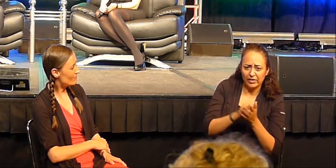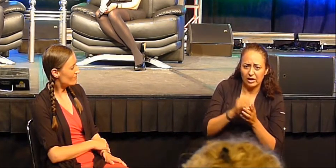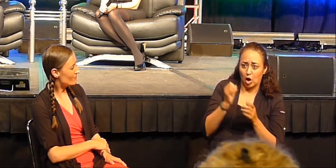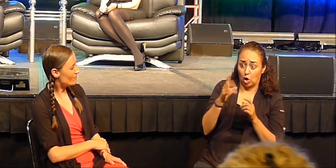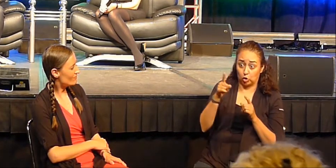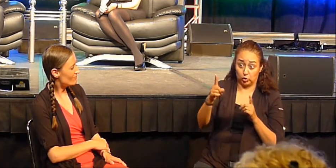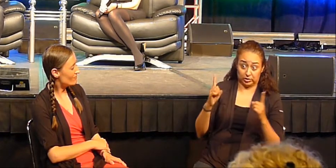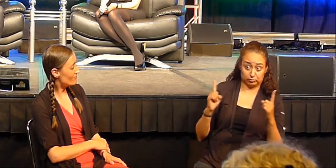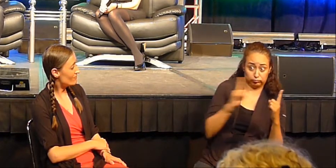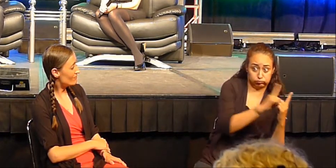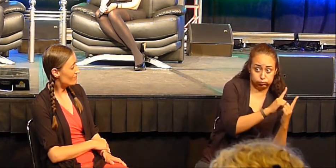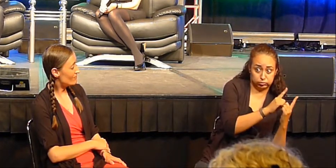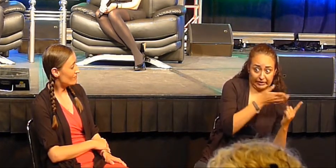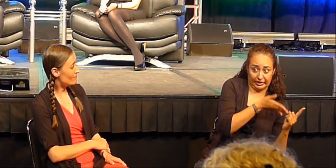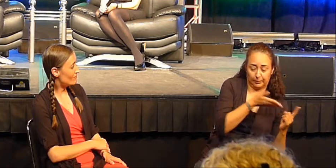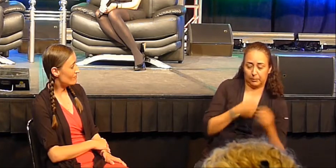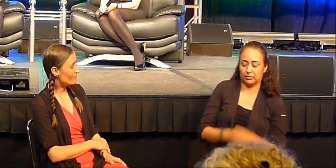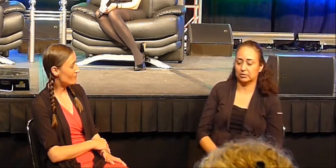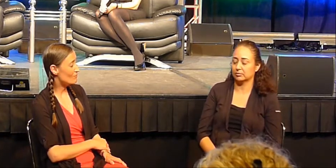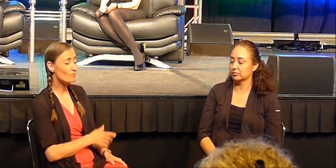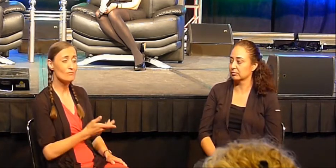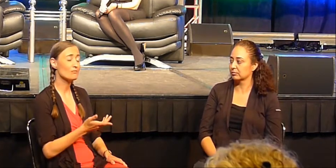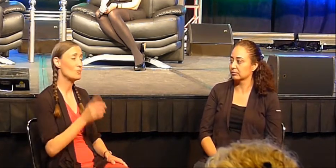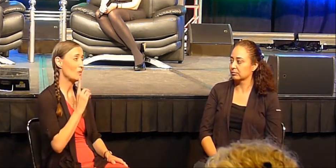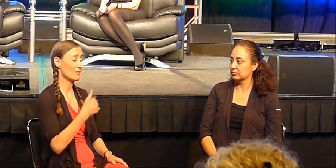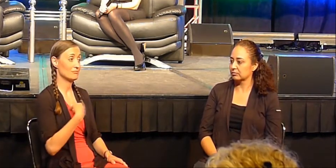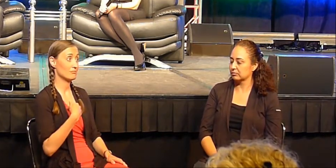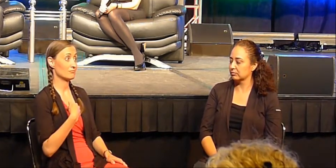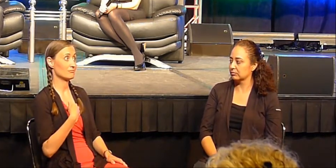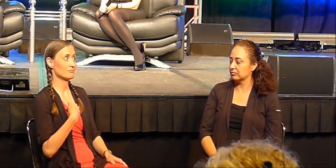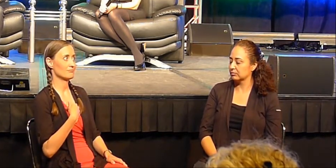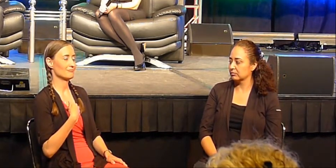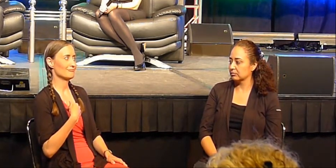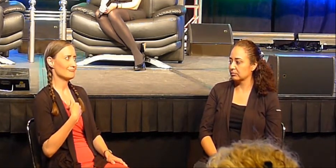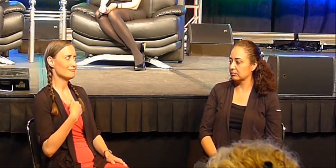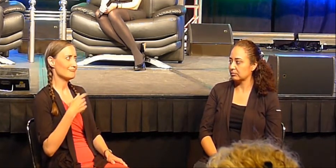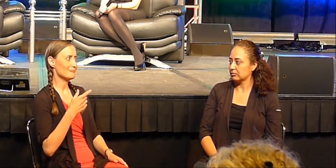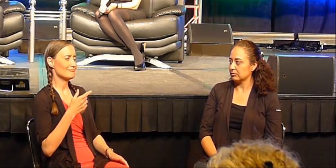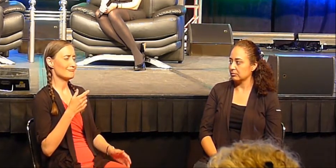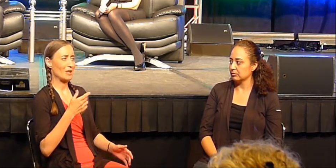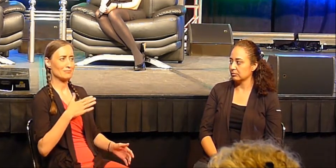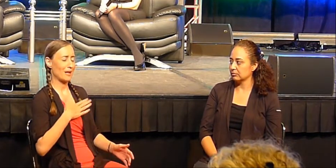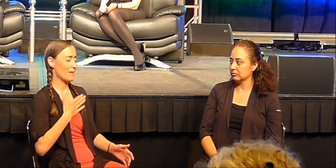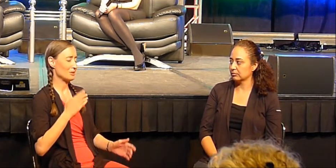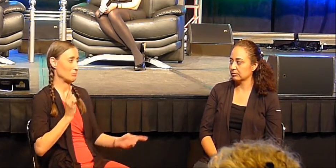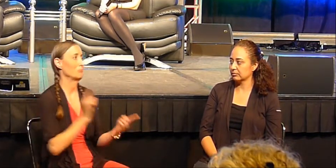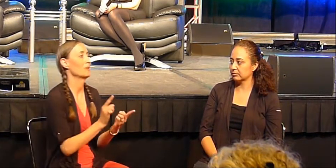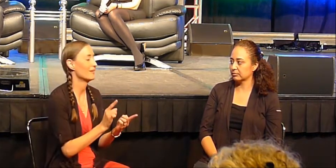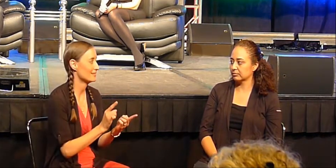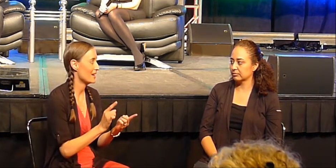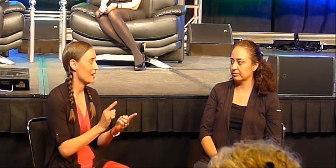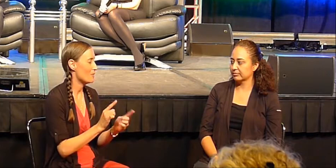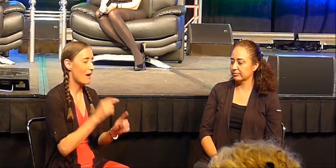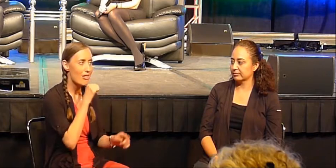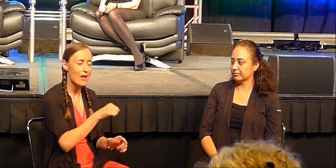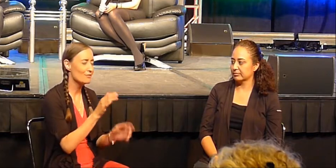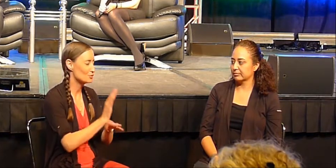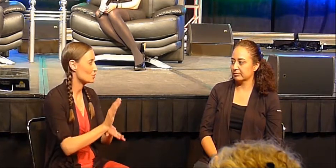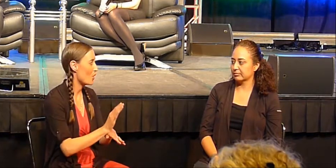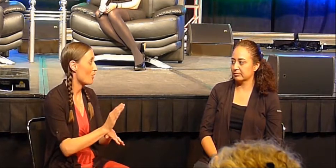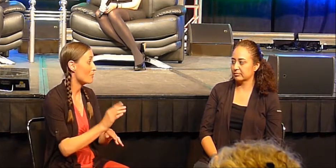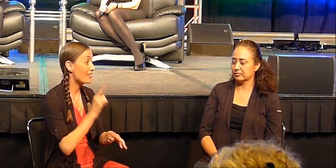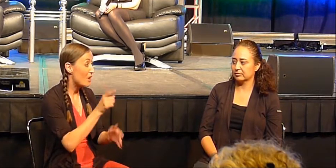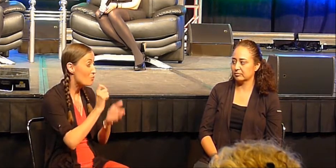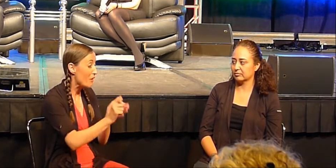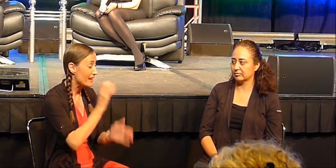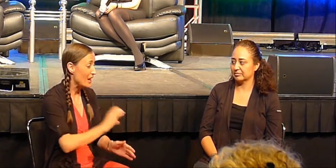I would have approached them because I love the show so much, but they actually approached me and they said they wrote the character for me. I know, how crazy